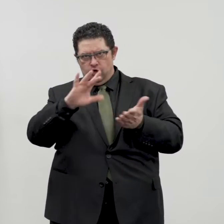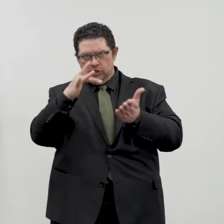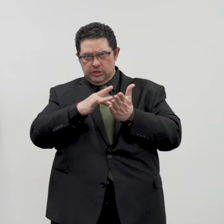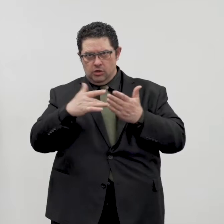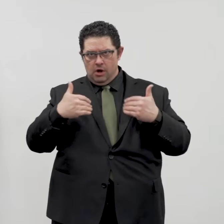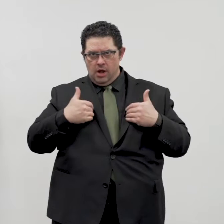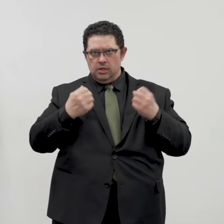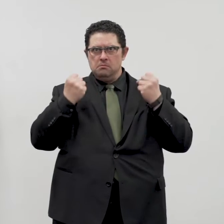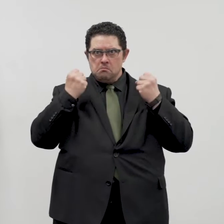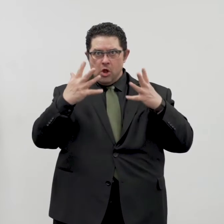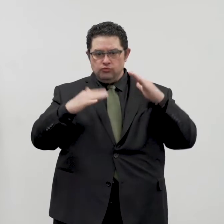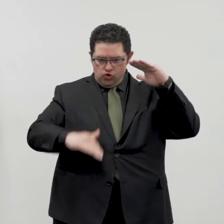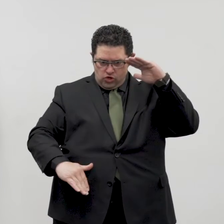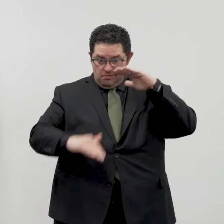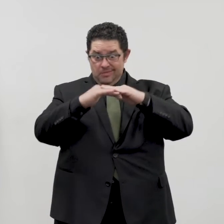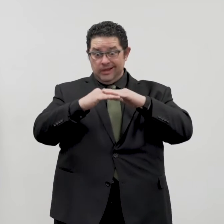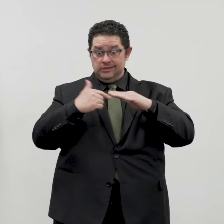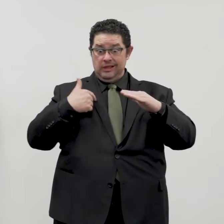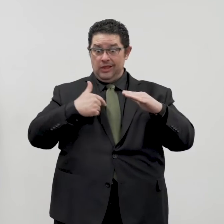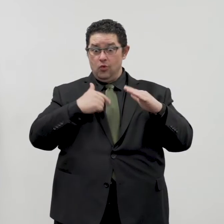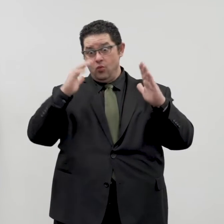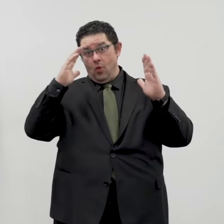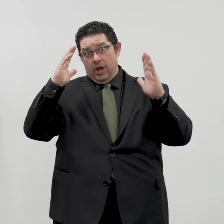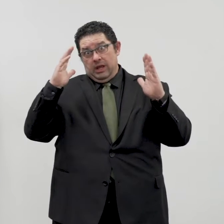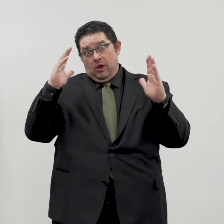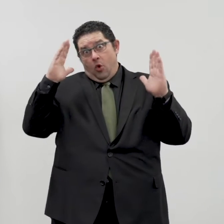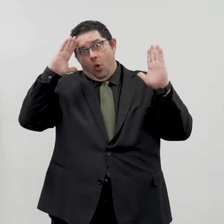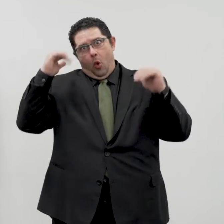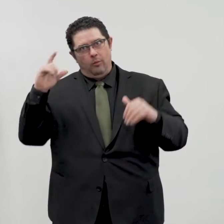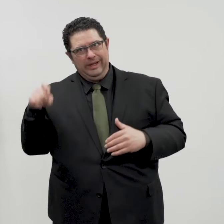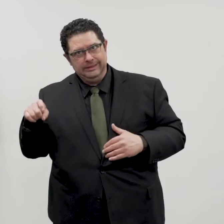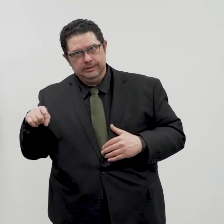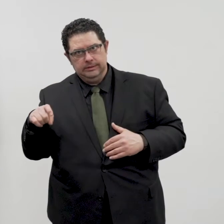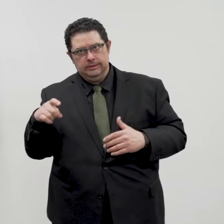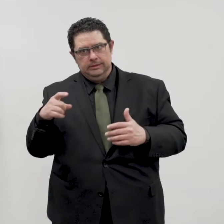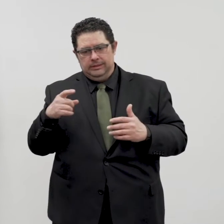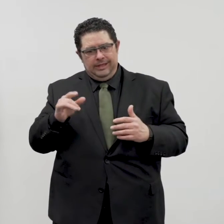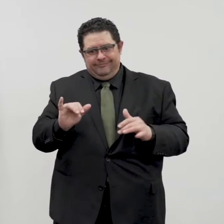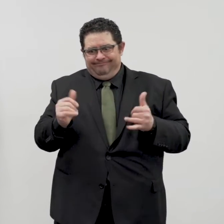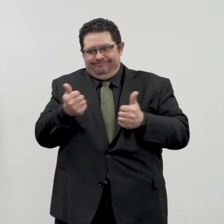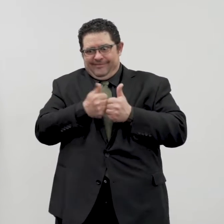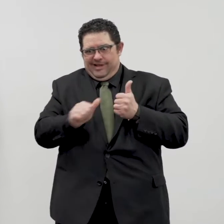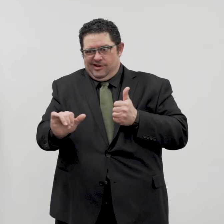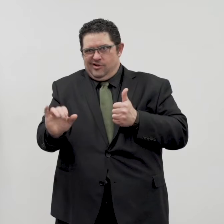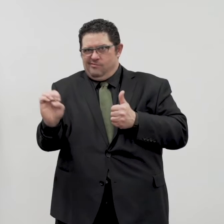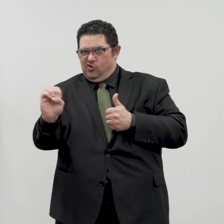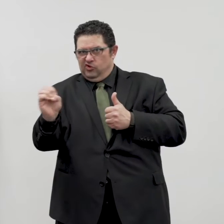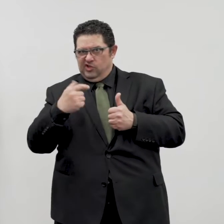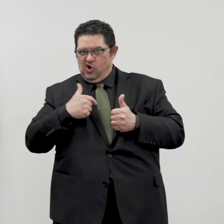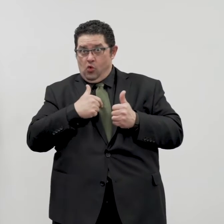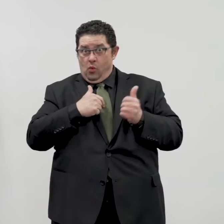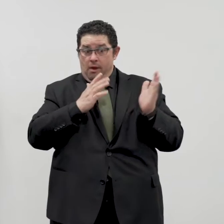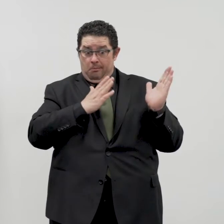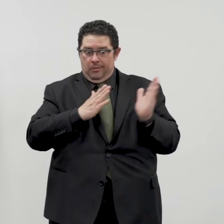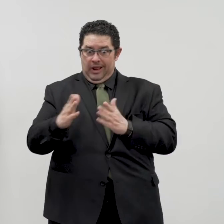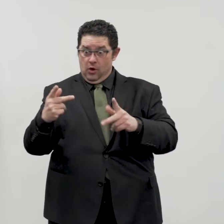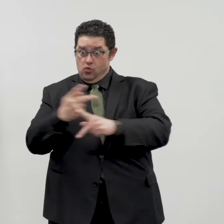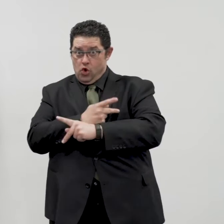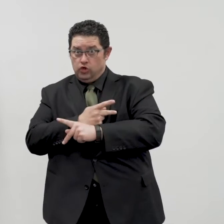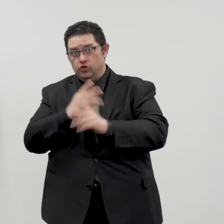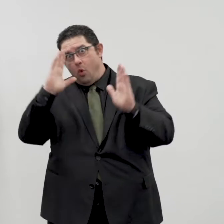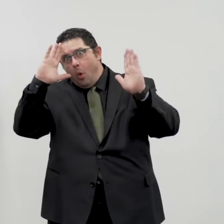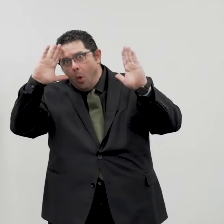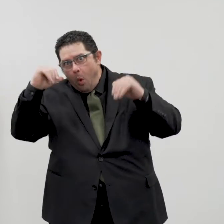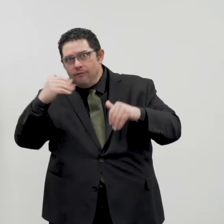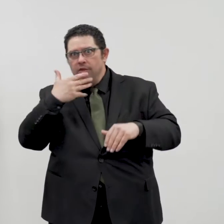much more capacity than we hope we need. And like in any emergency, we plan for the worst and hope for the best, and we'll be prepared